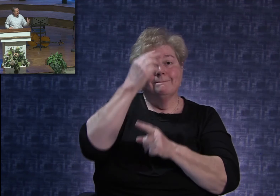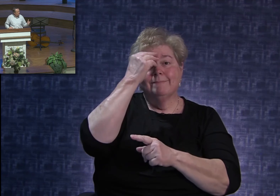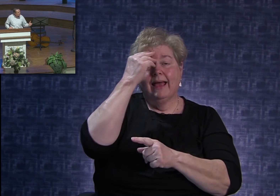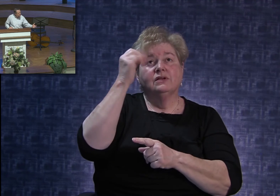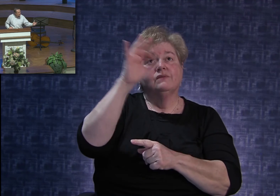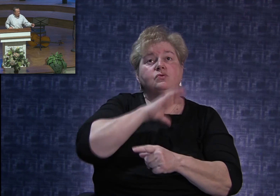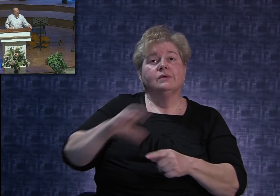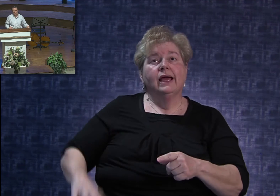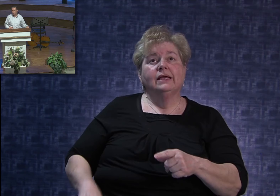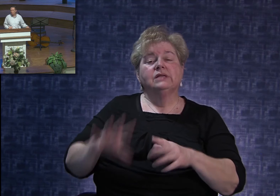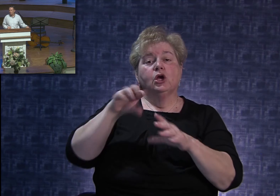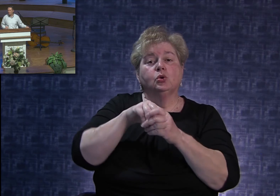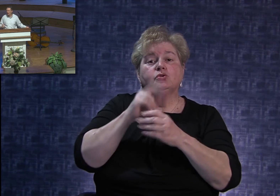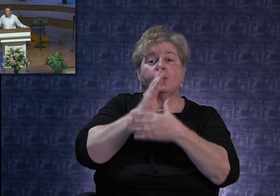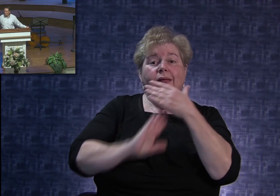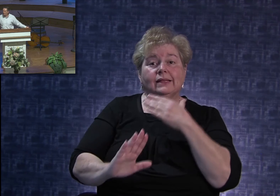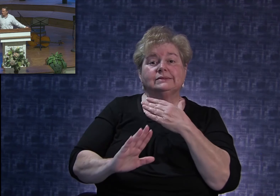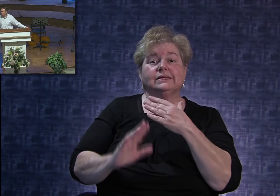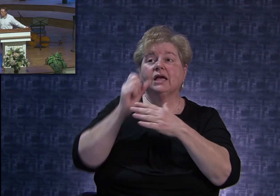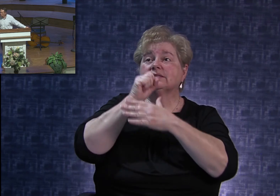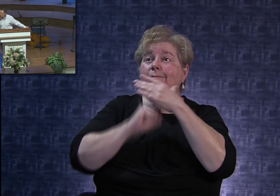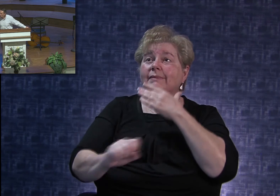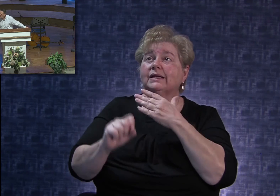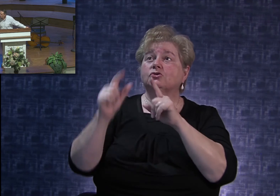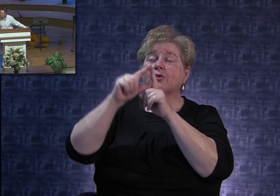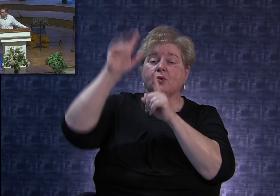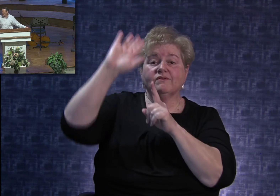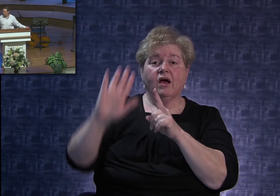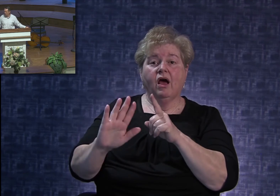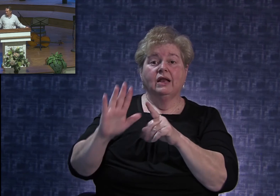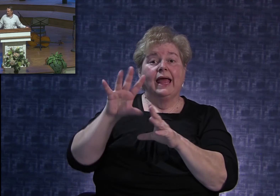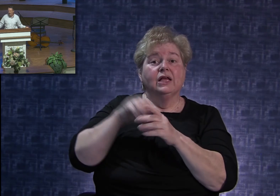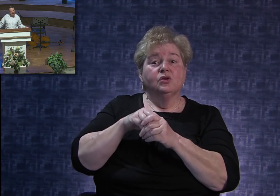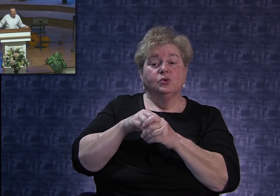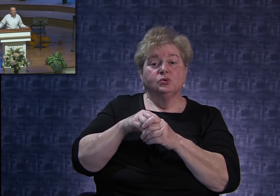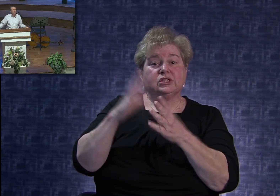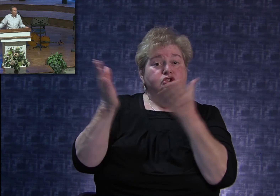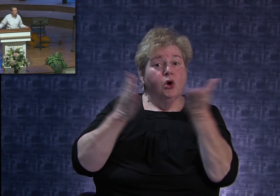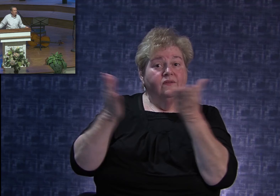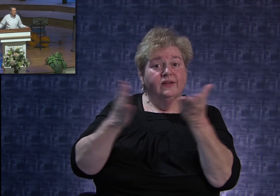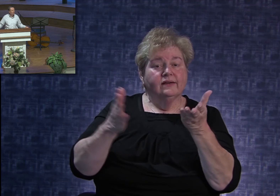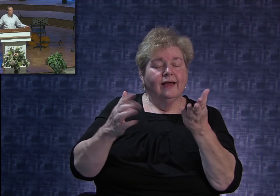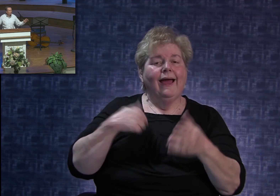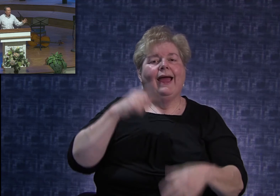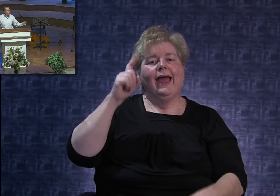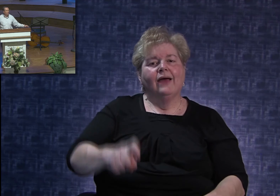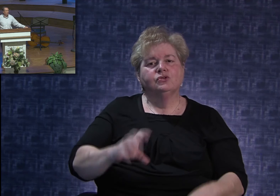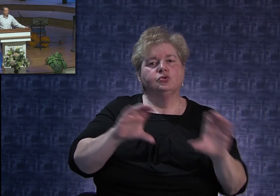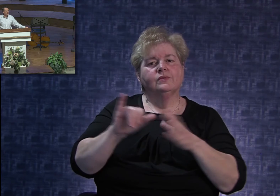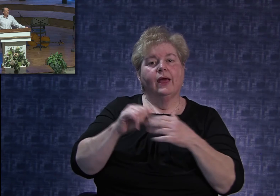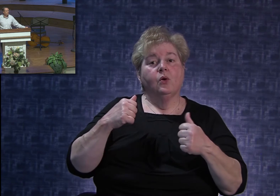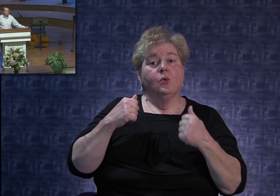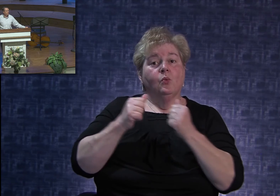includes submissiveness to the word of God, which includes servanthood, I have to do this with fear